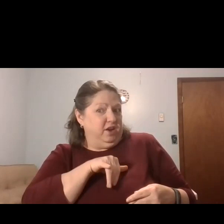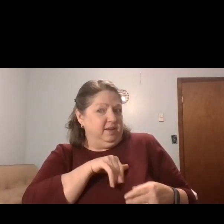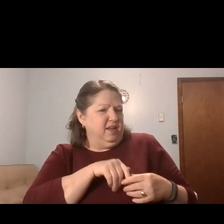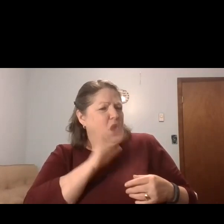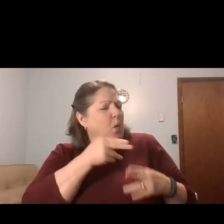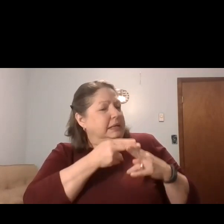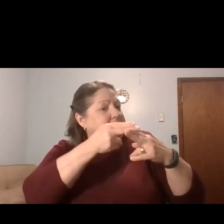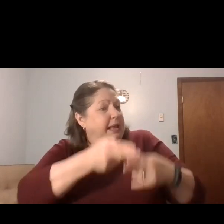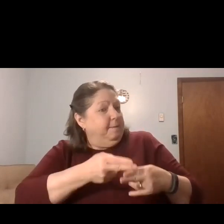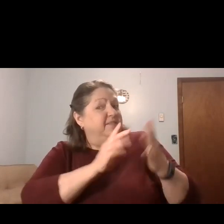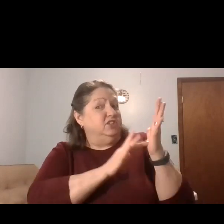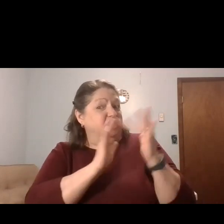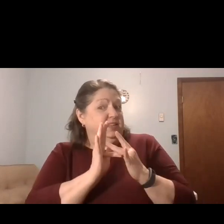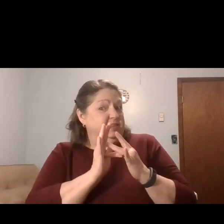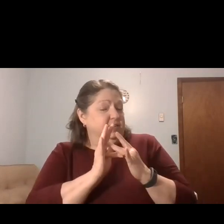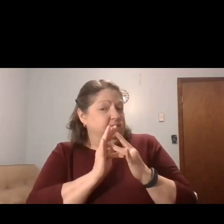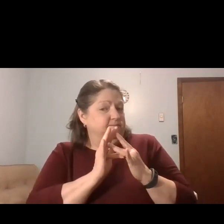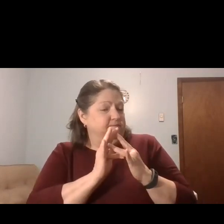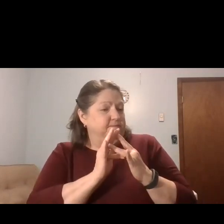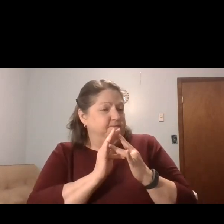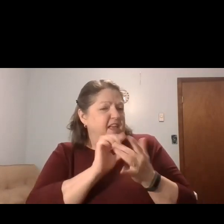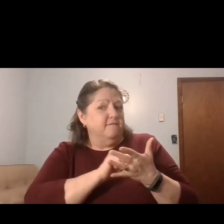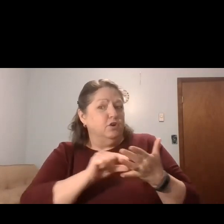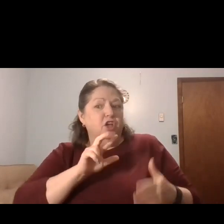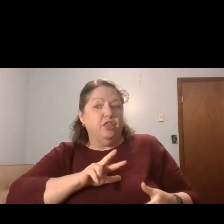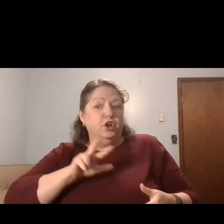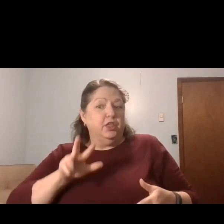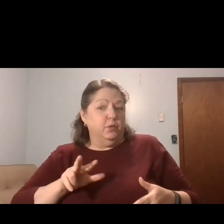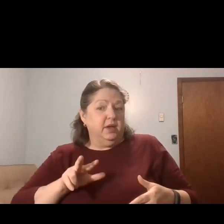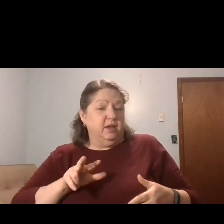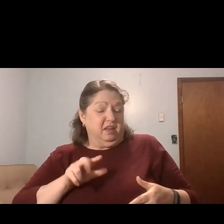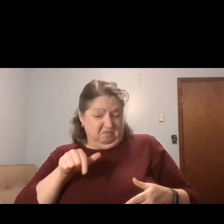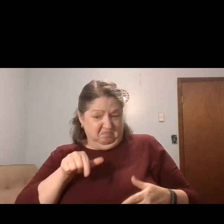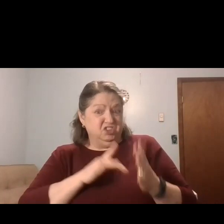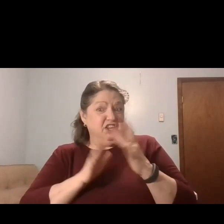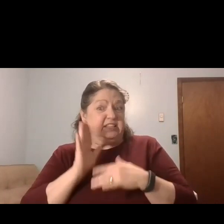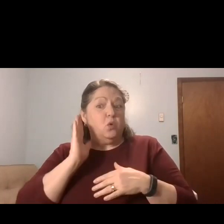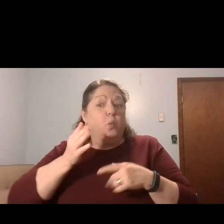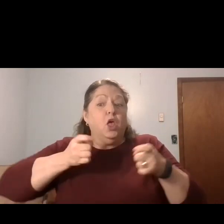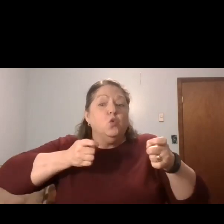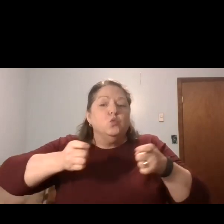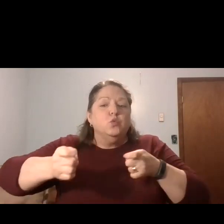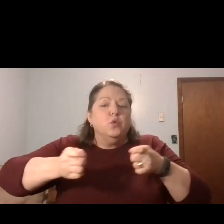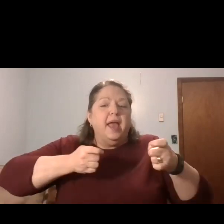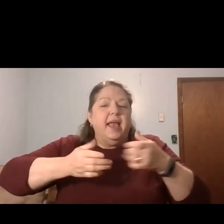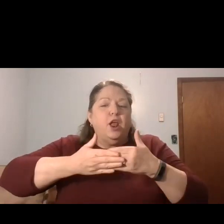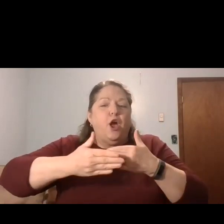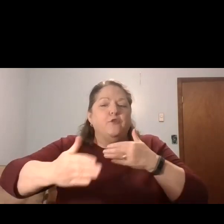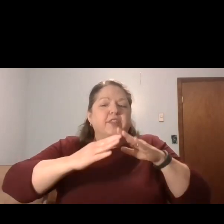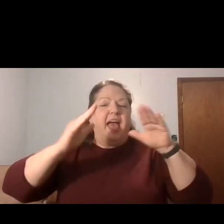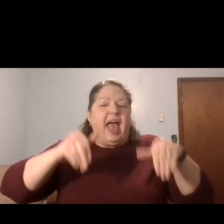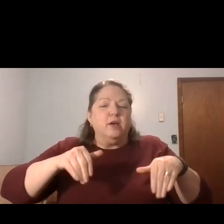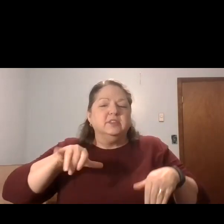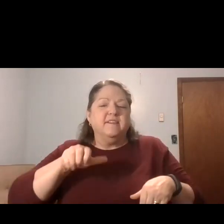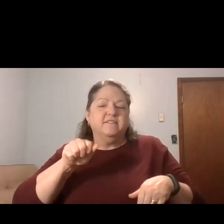name Jesus." And in verse 33, "And he," that is Jesus, "will reign over the house of Jacob forever.